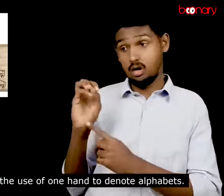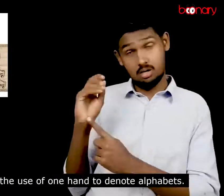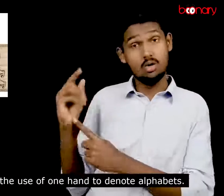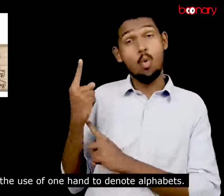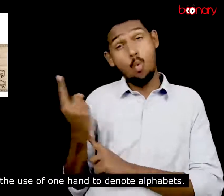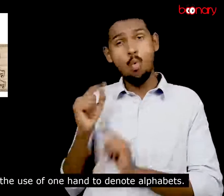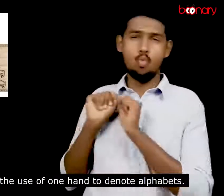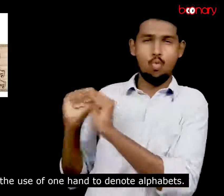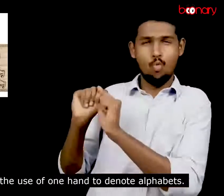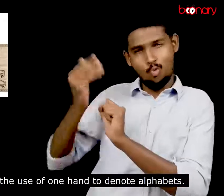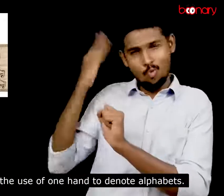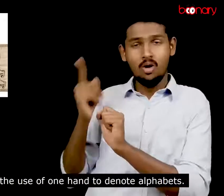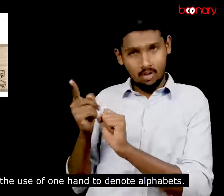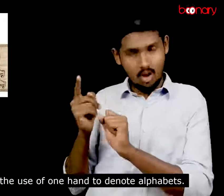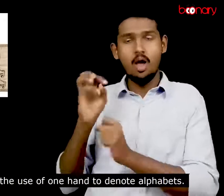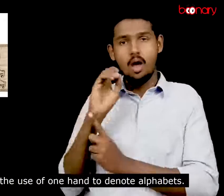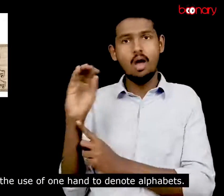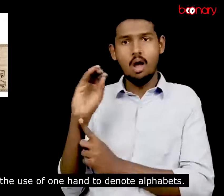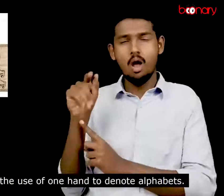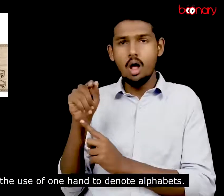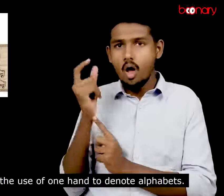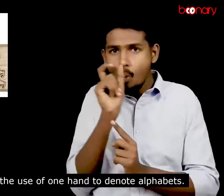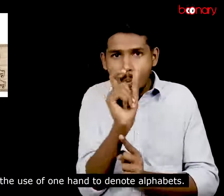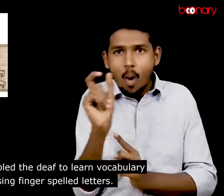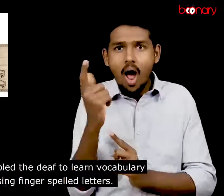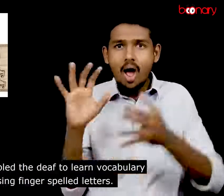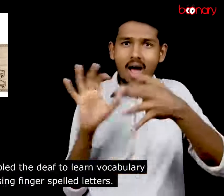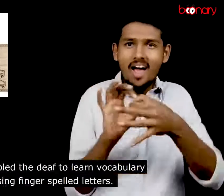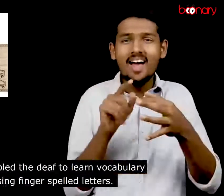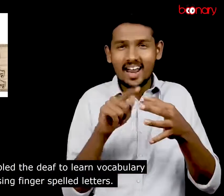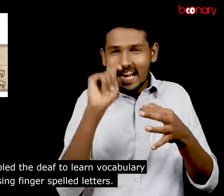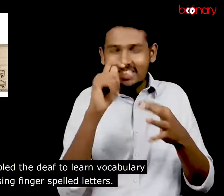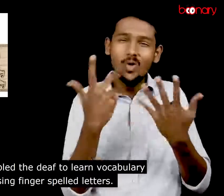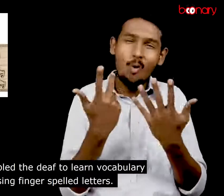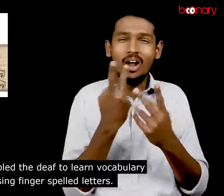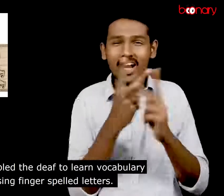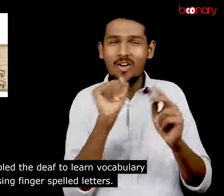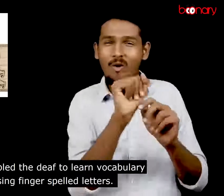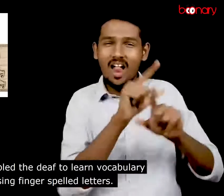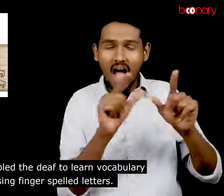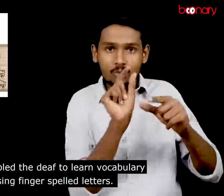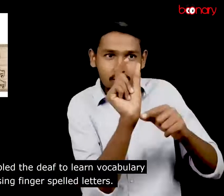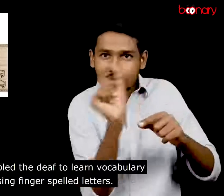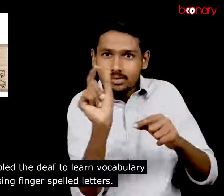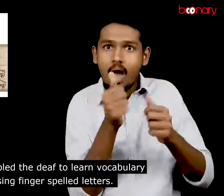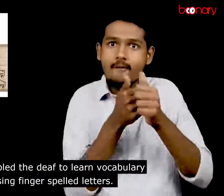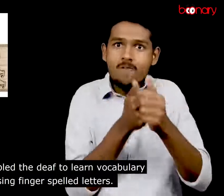of one hand to denote alphabets. This enabled the deaf to learn